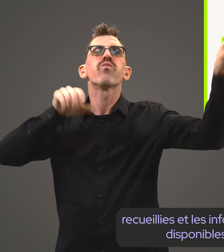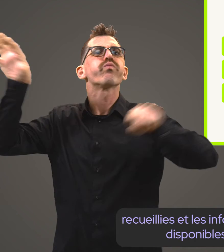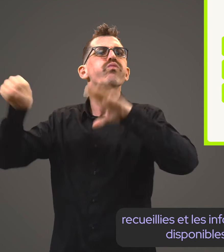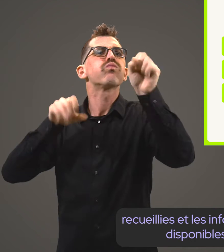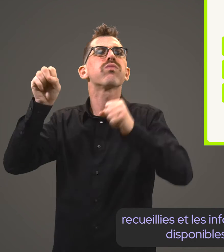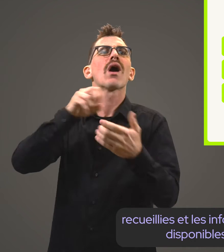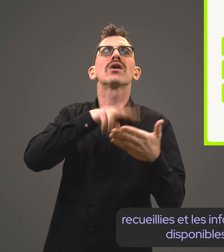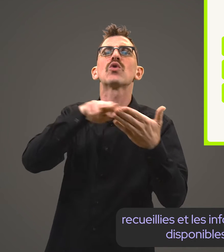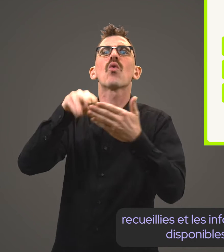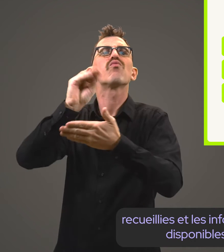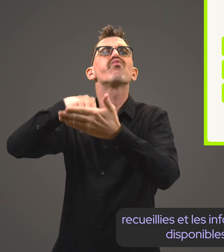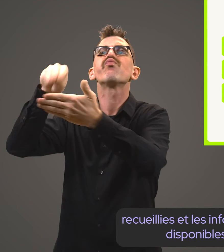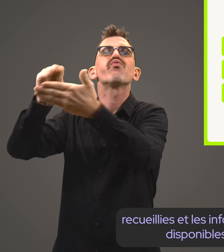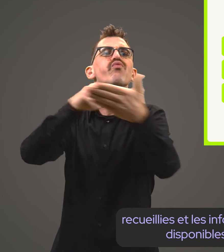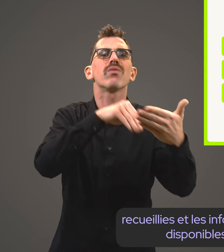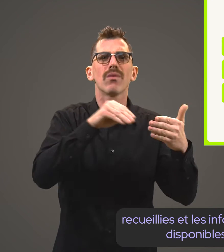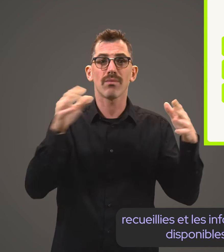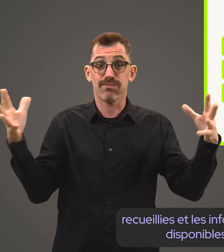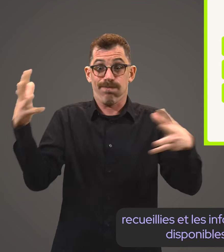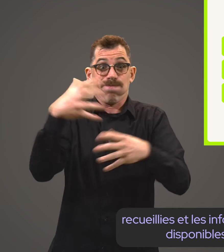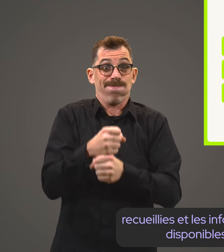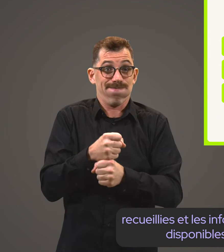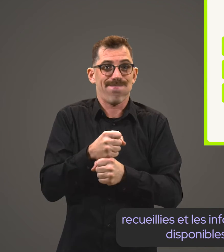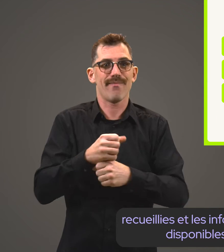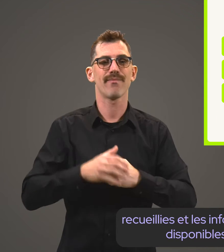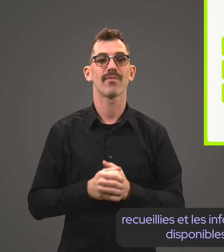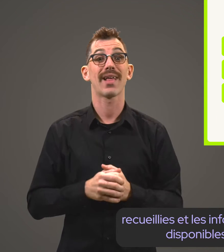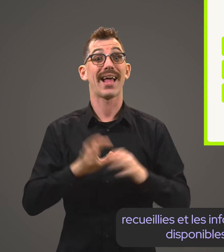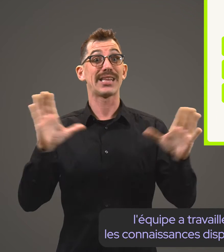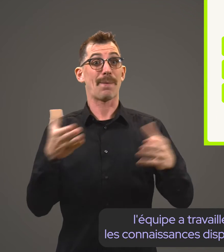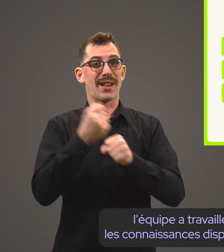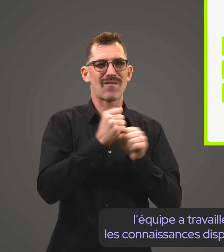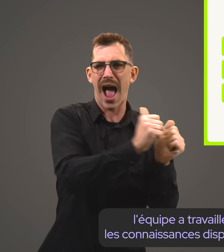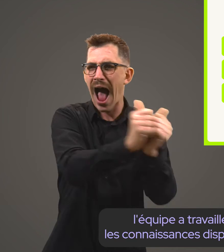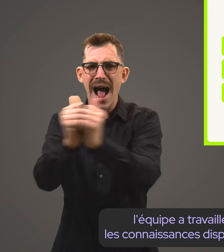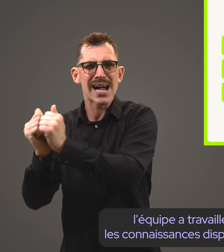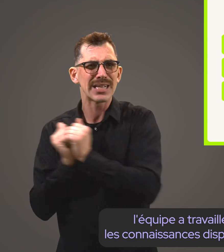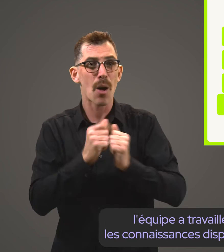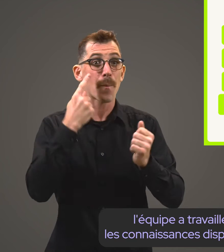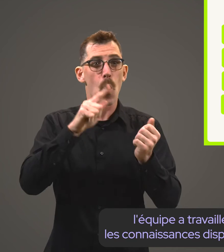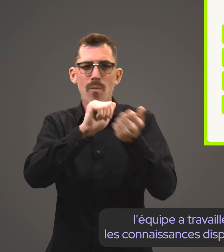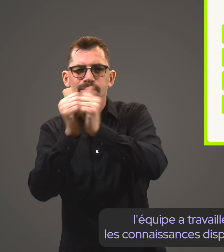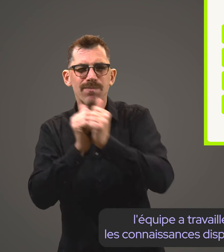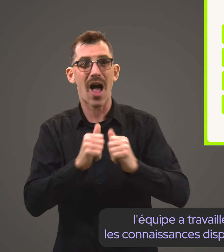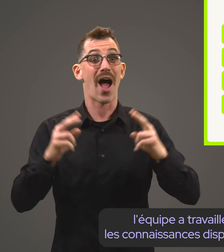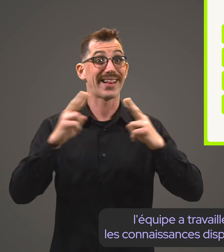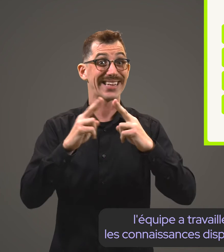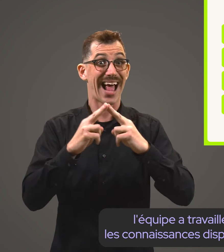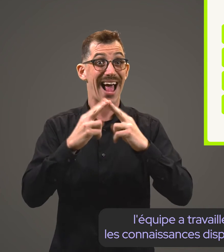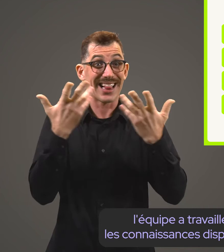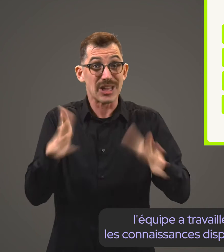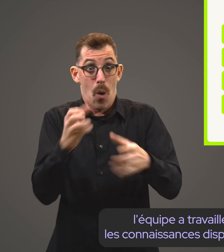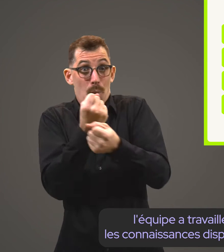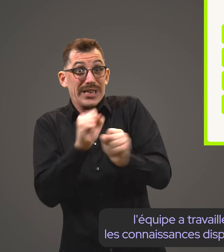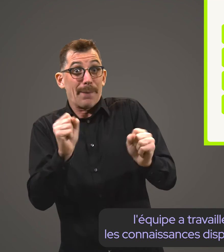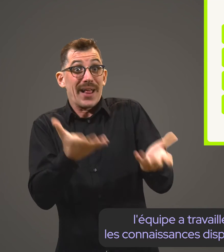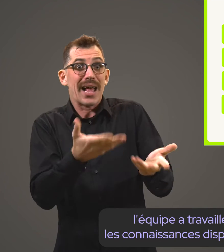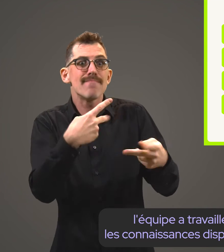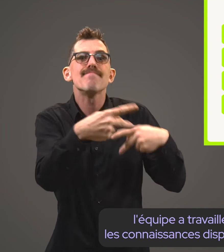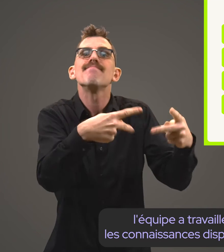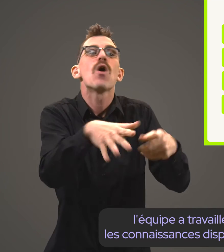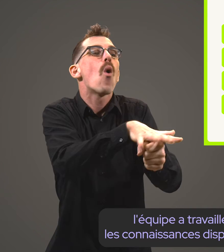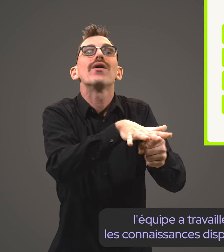collected and the additional information previously available in the literature, the team worked together to adapt the available